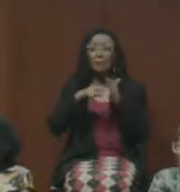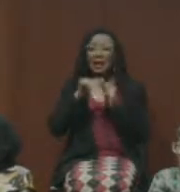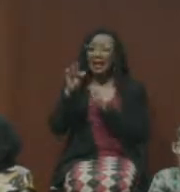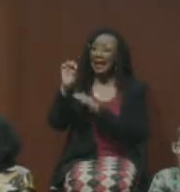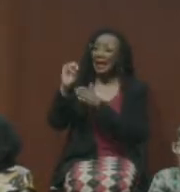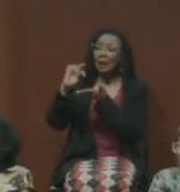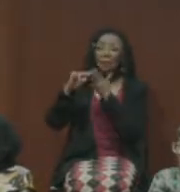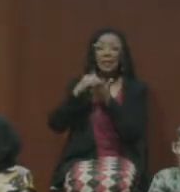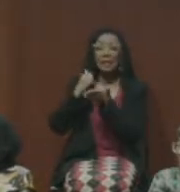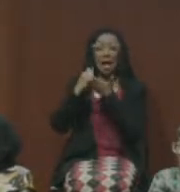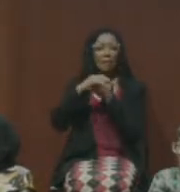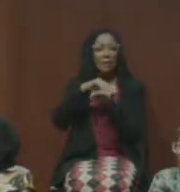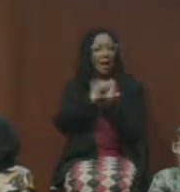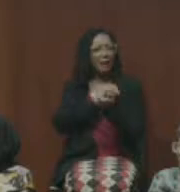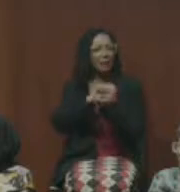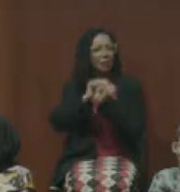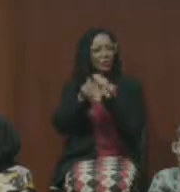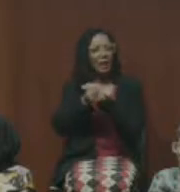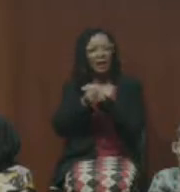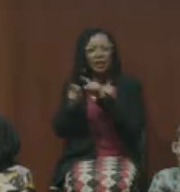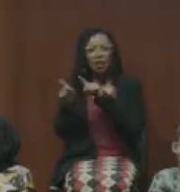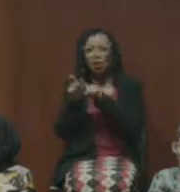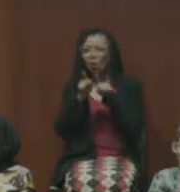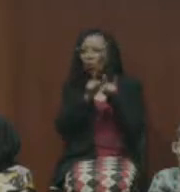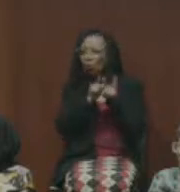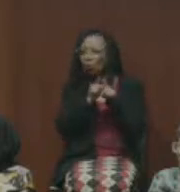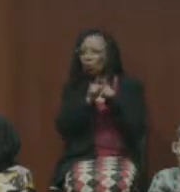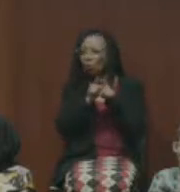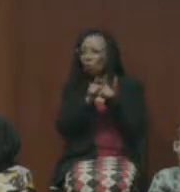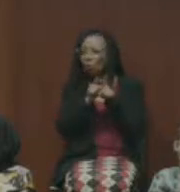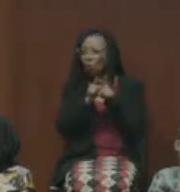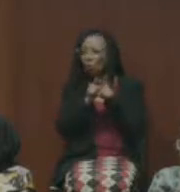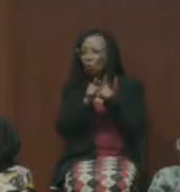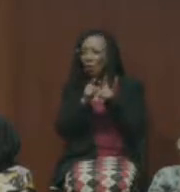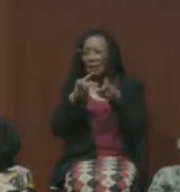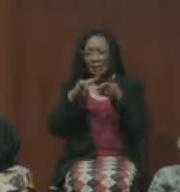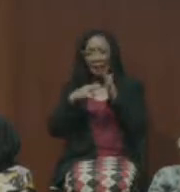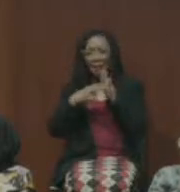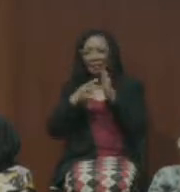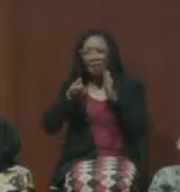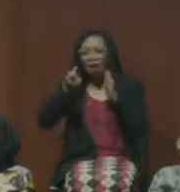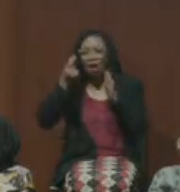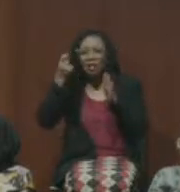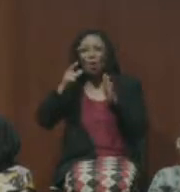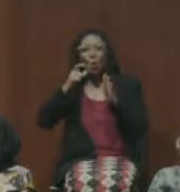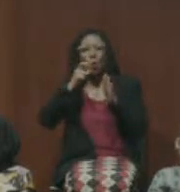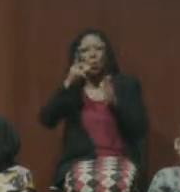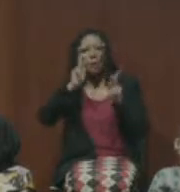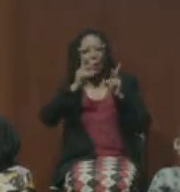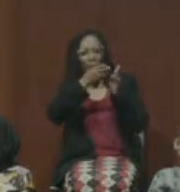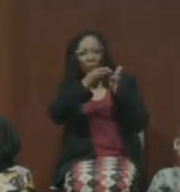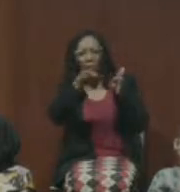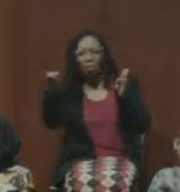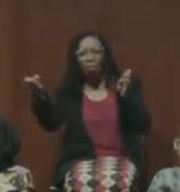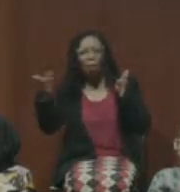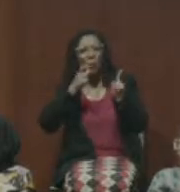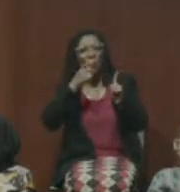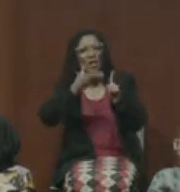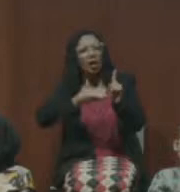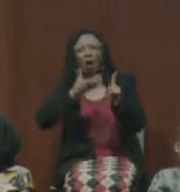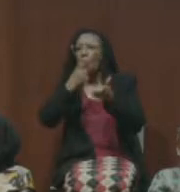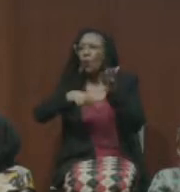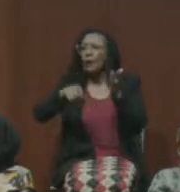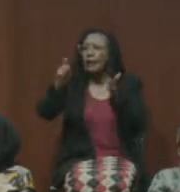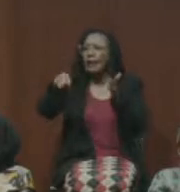change the narrative and help them to shift their ideology, their understanding of who people are and what it is that people